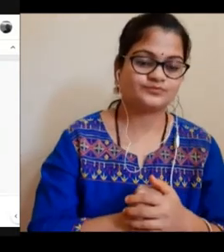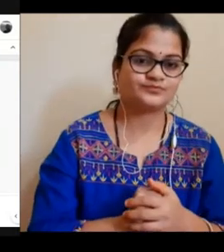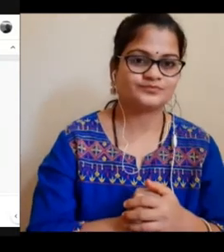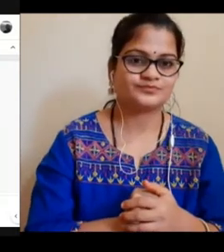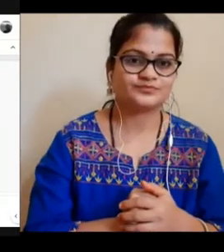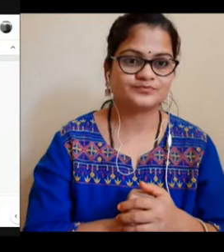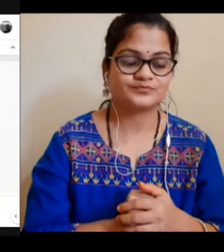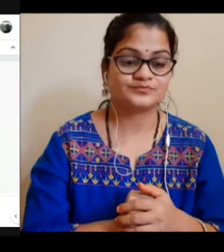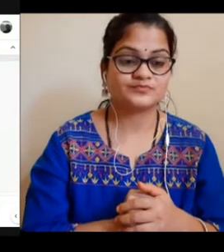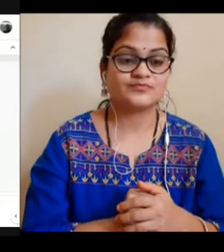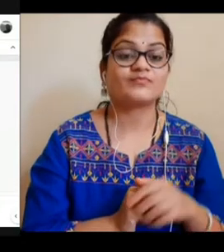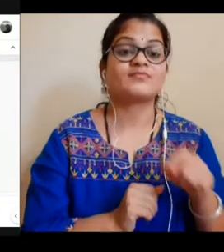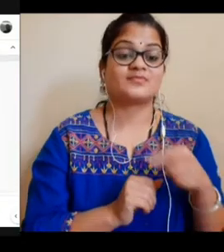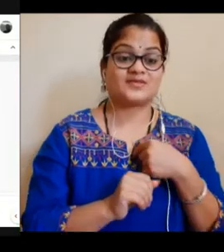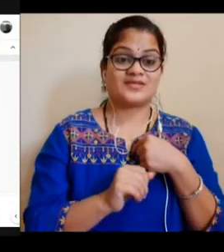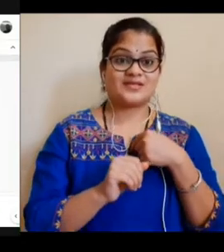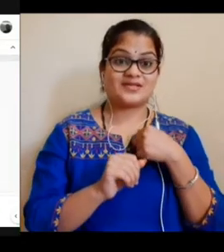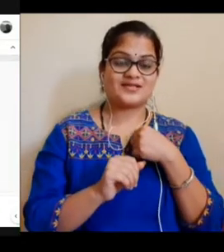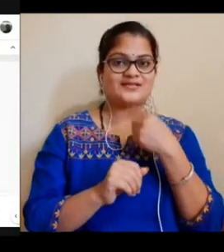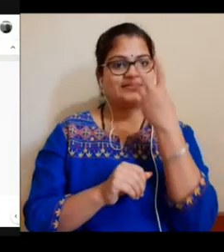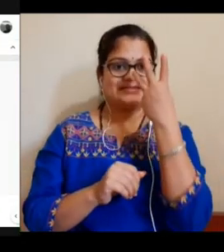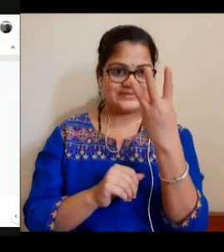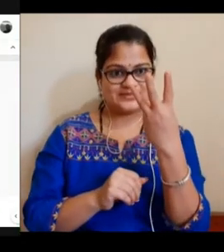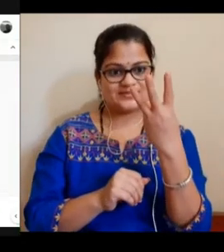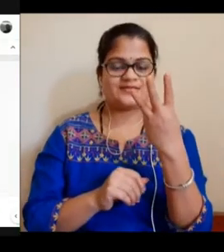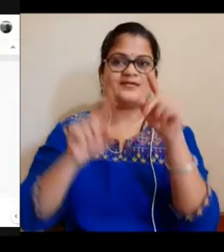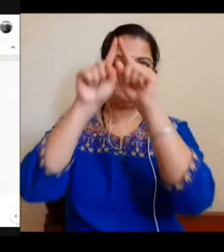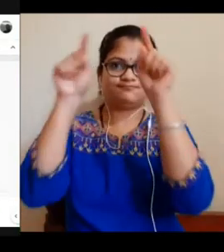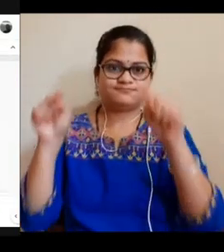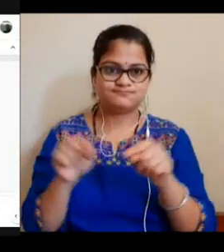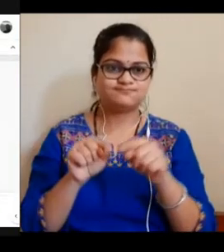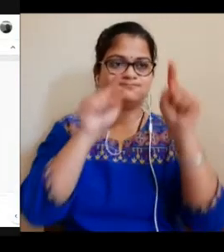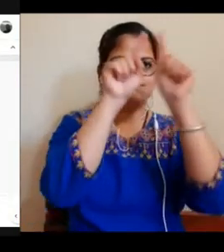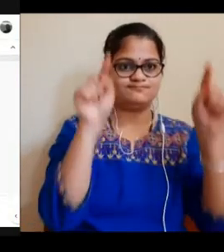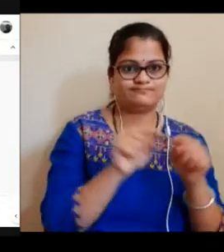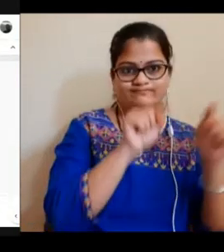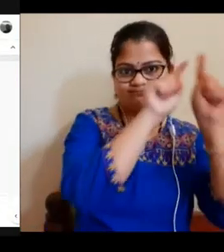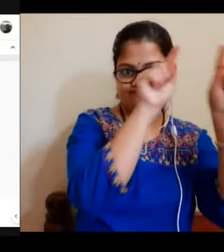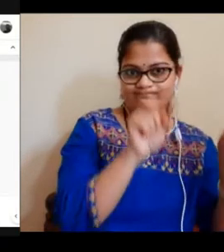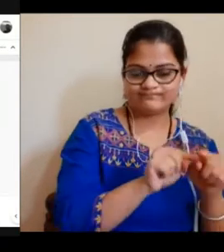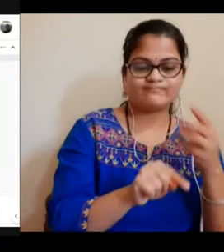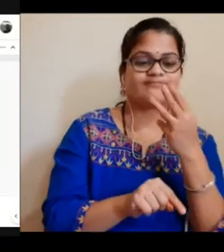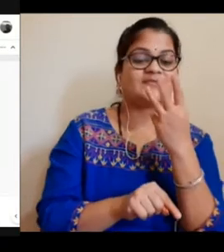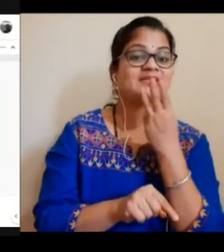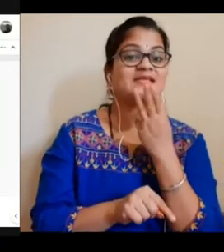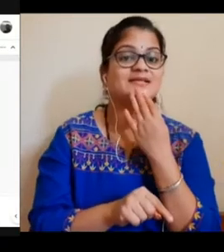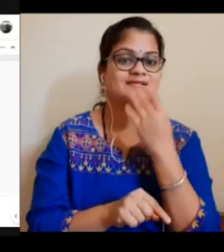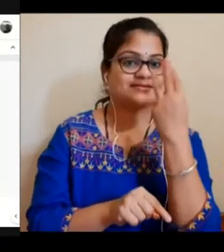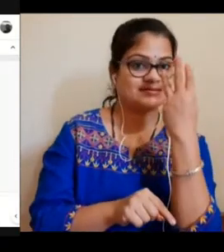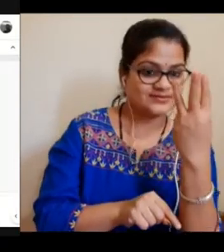So I've basically inserted the three rectangles in different colors, and then I written click